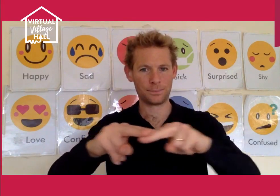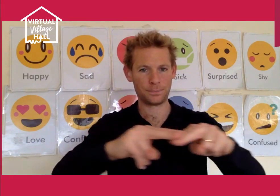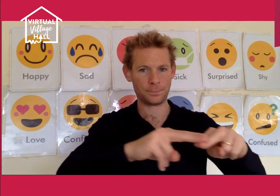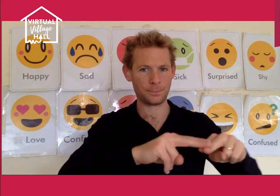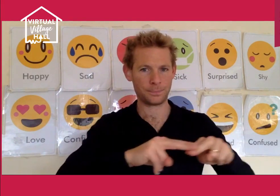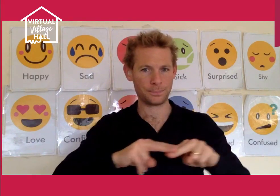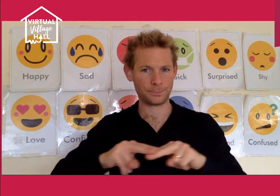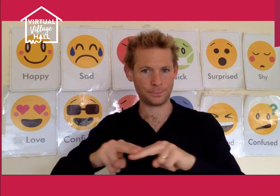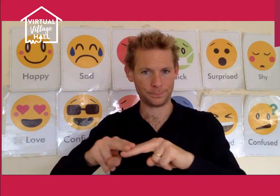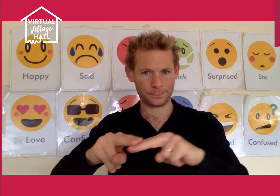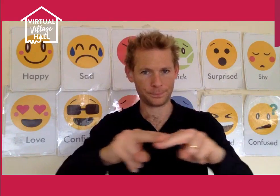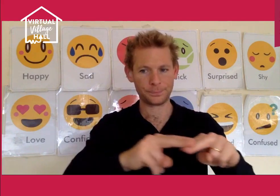Family.